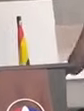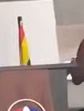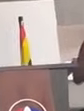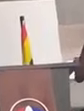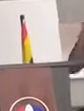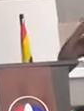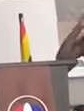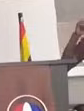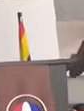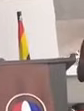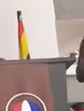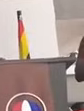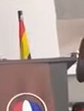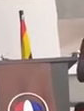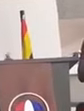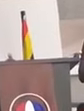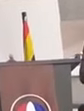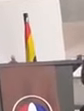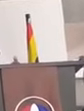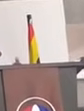that there